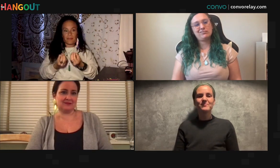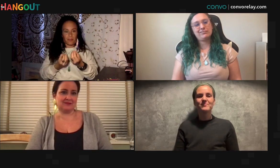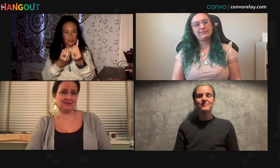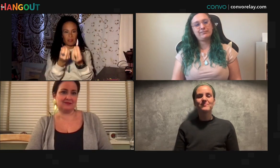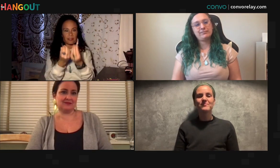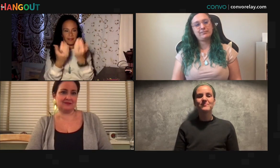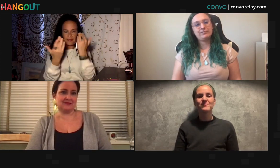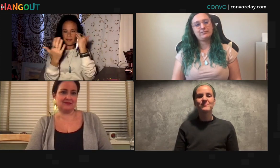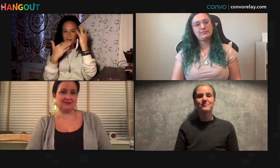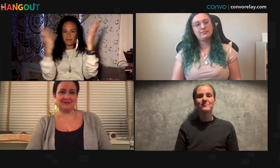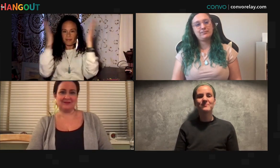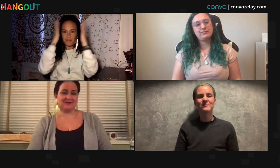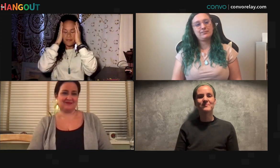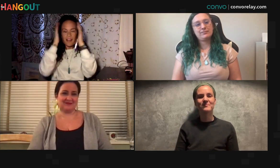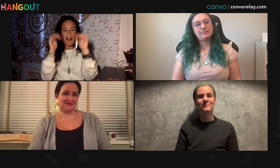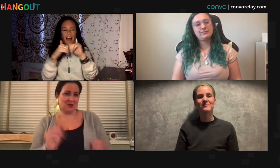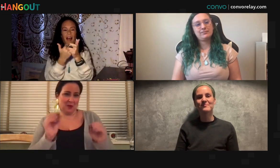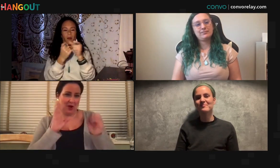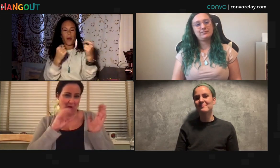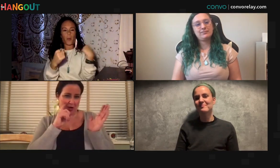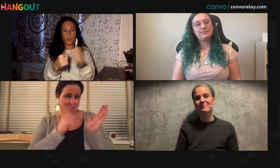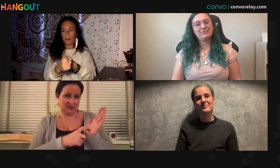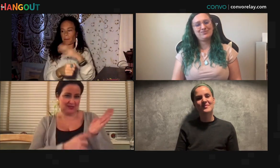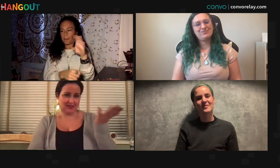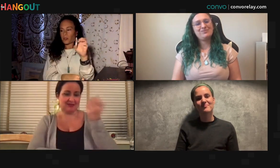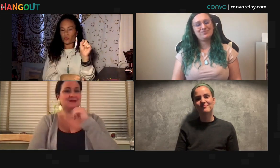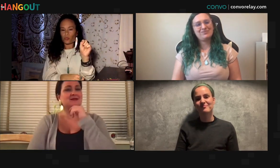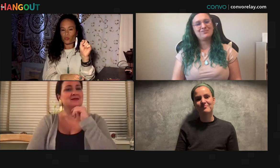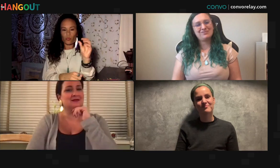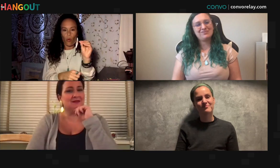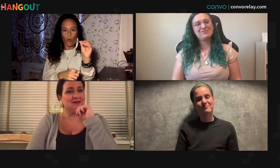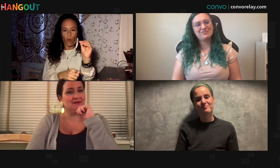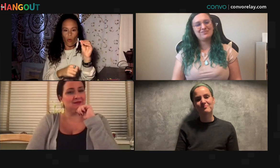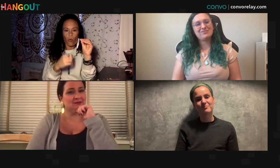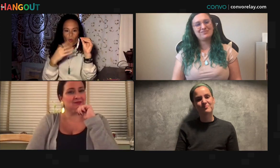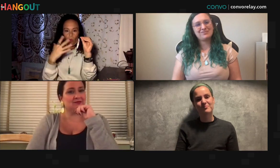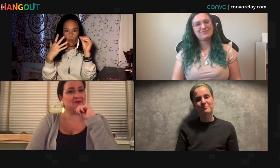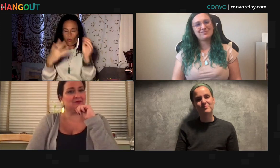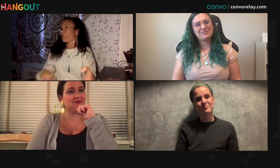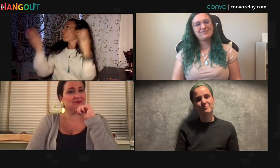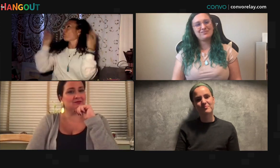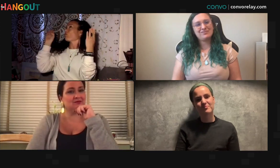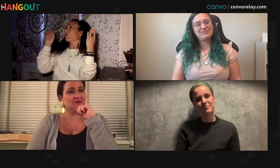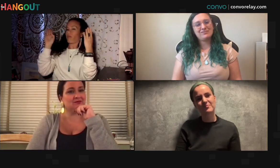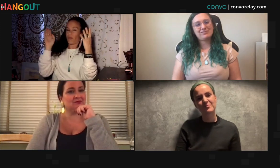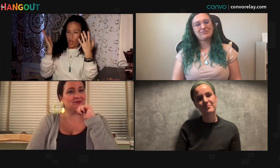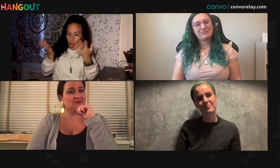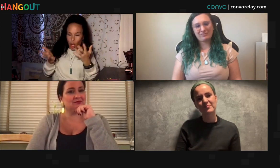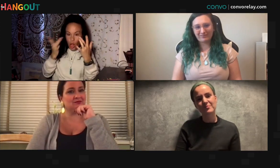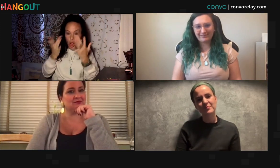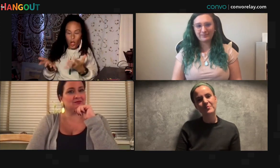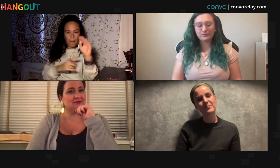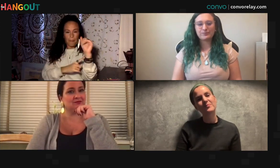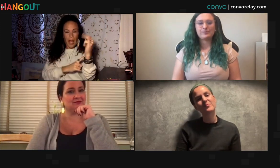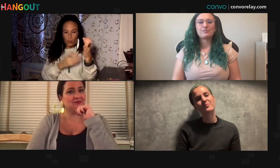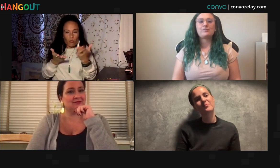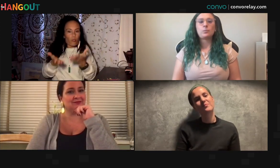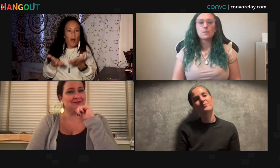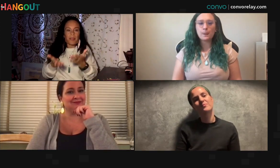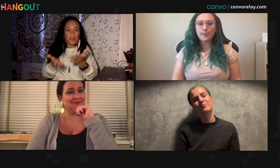felt heartbroken. It was just, how can we be so oblivious?